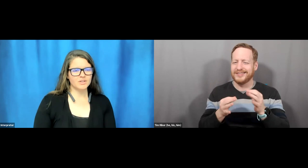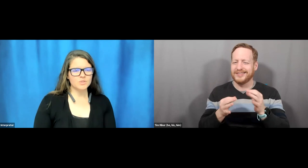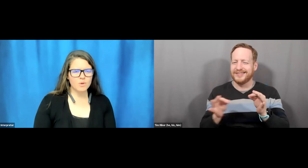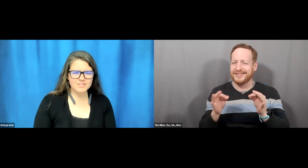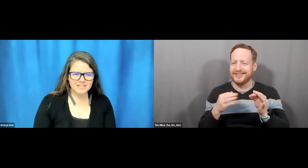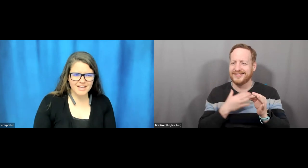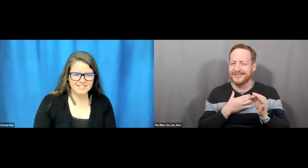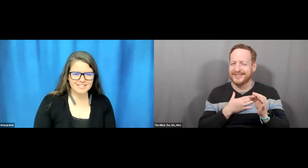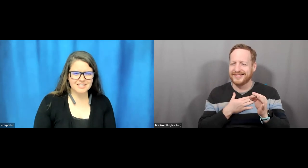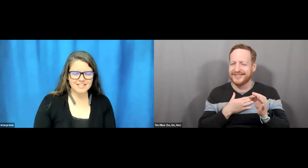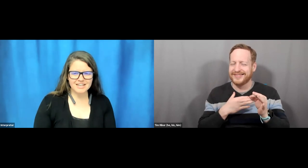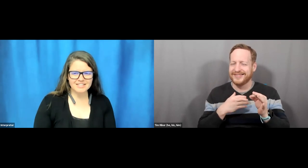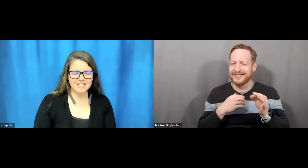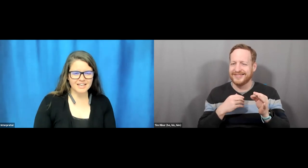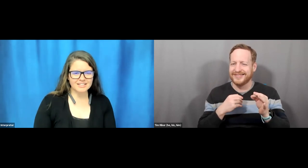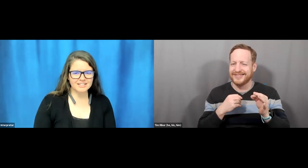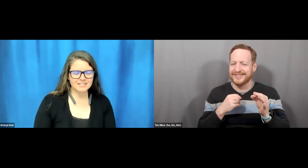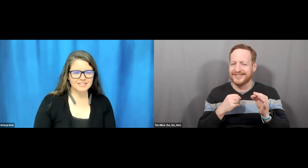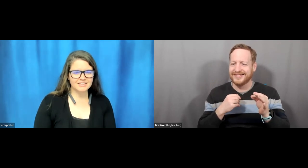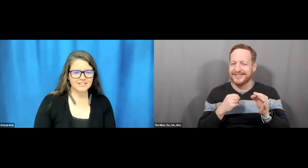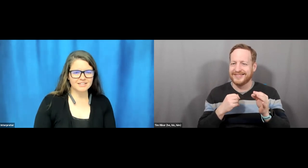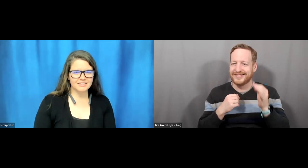So what was the last thing that I said?